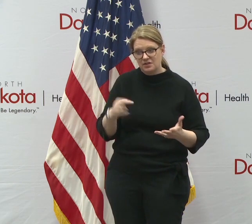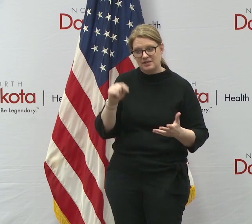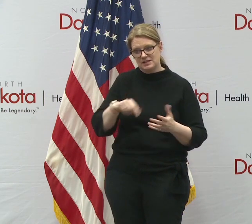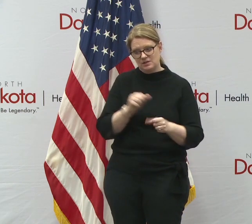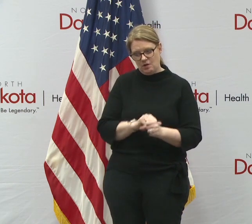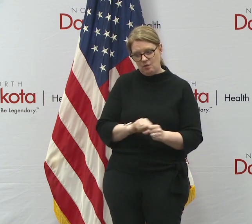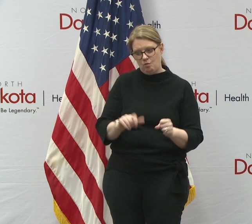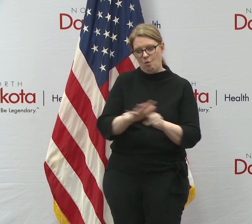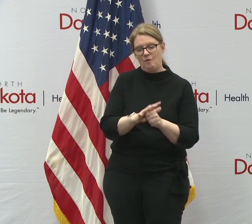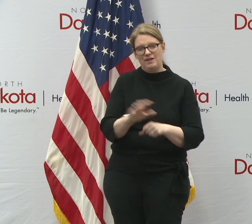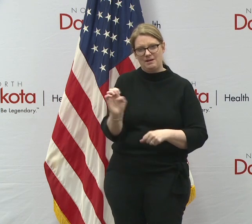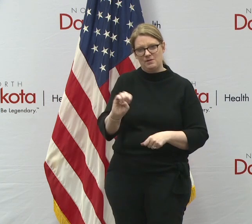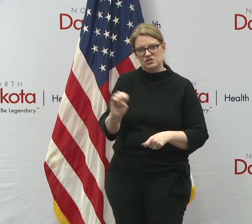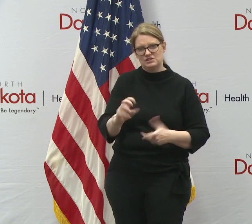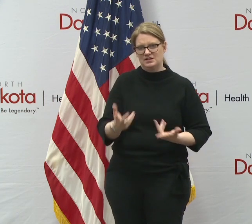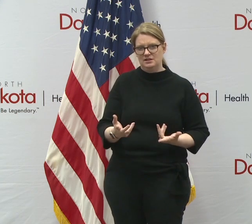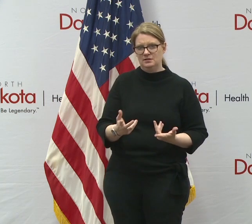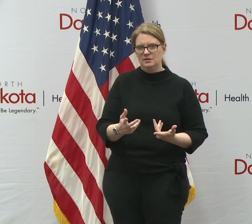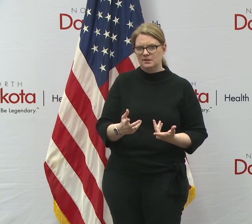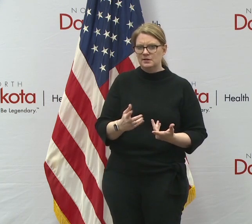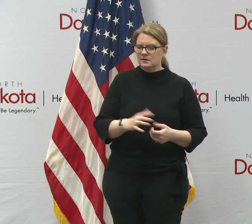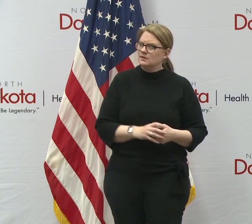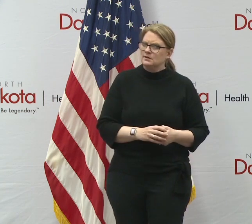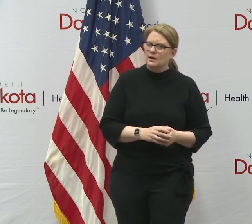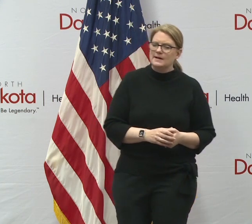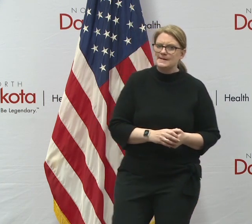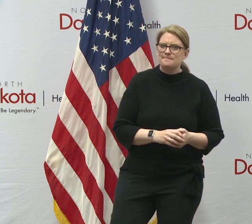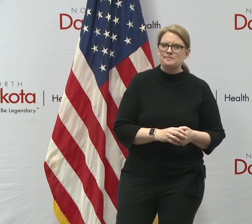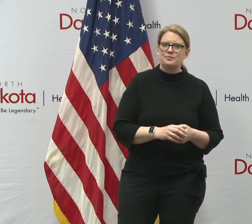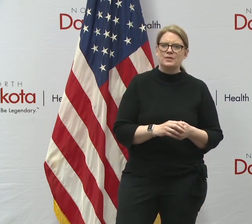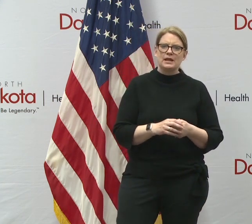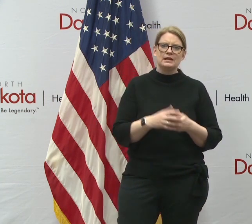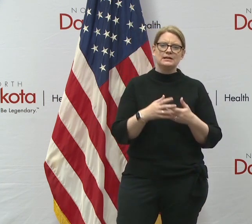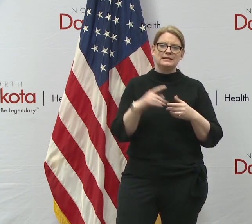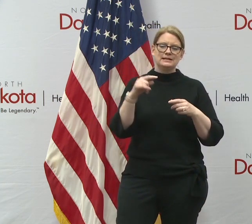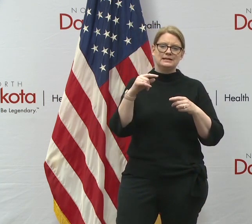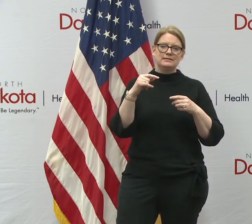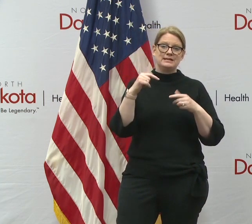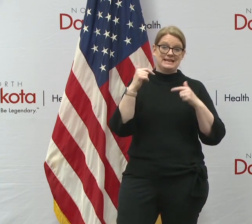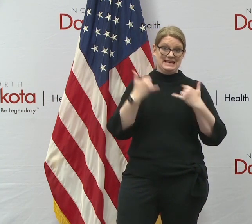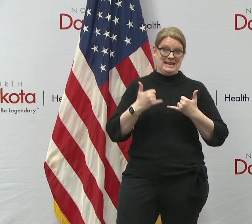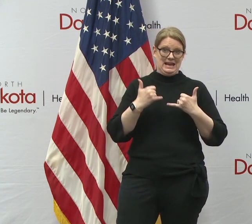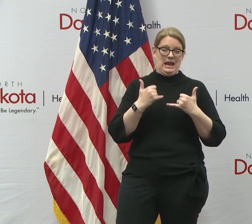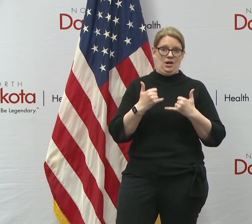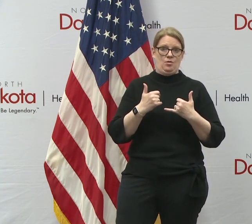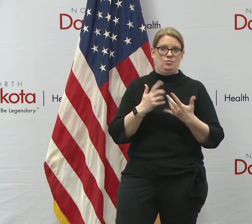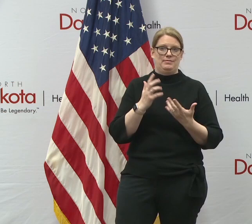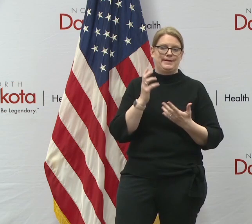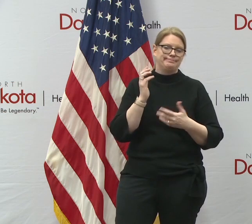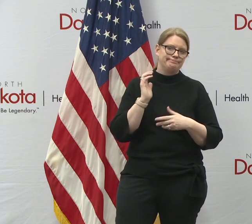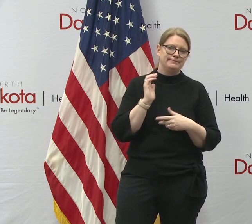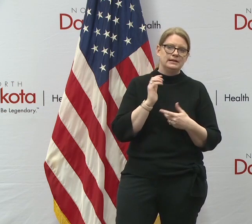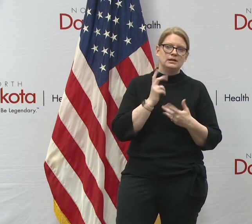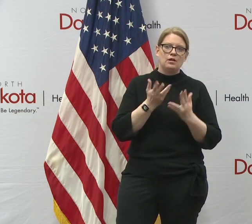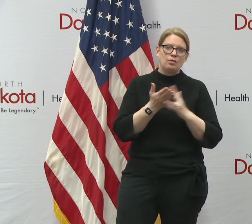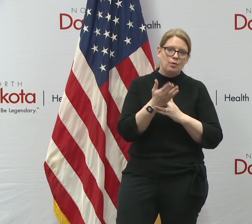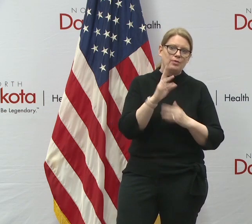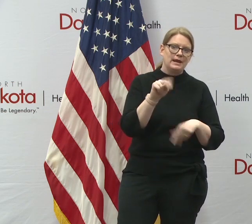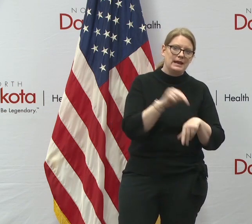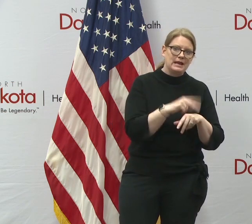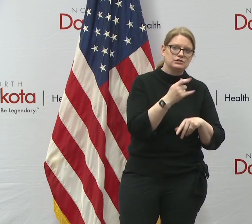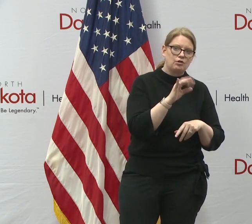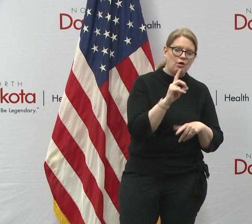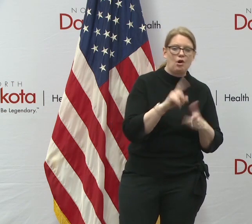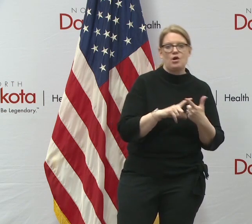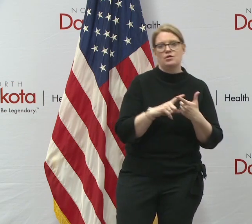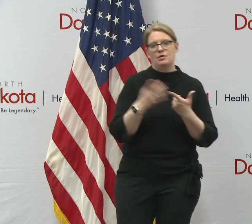and that's what it's intended for. And so the things that we're doing right now, through the National Guard, through